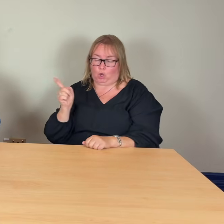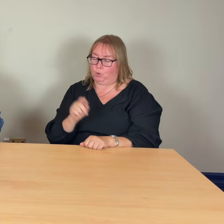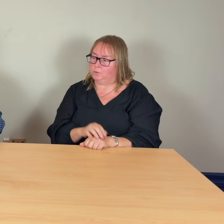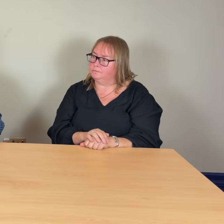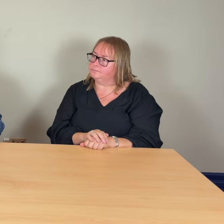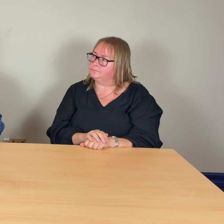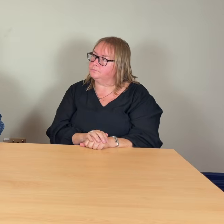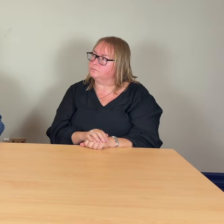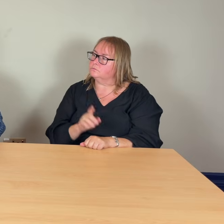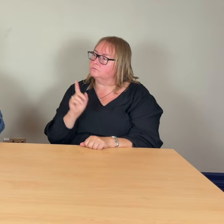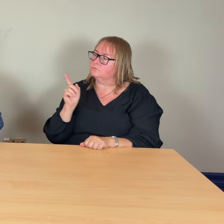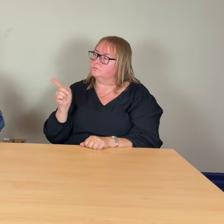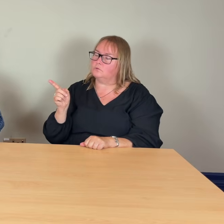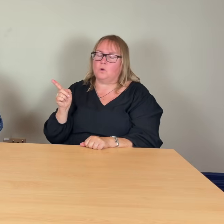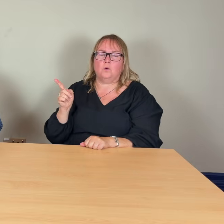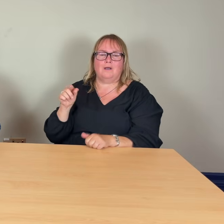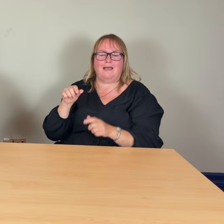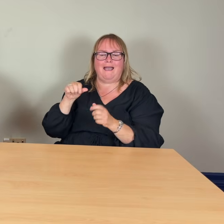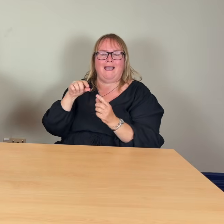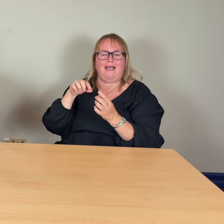do is I'm going to start with my handle.